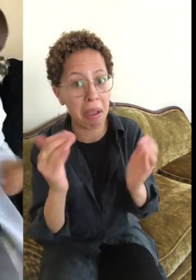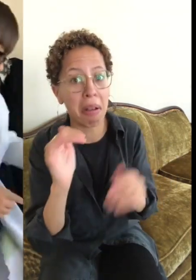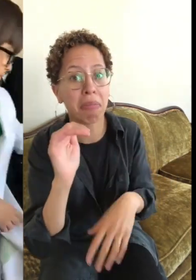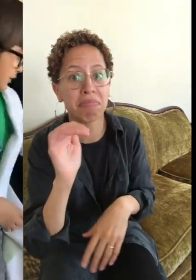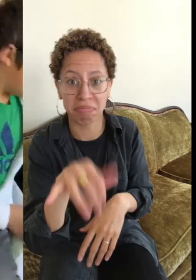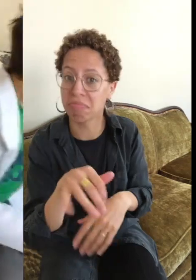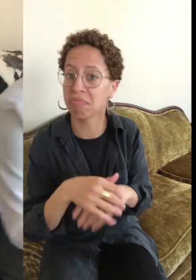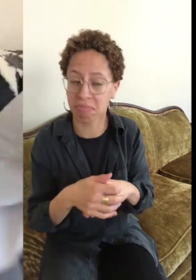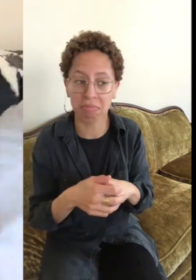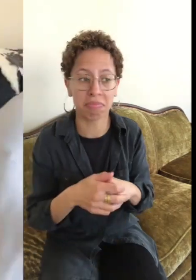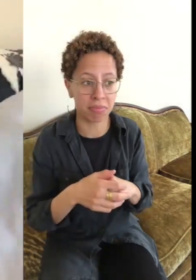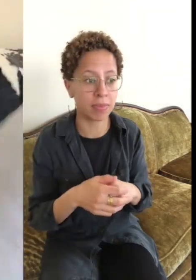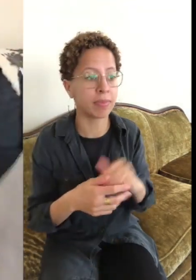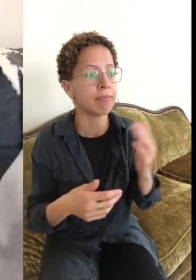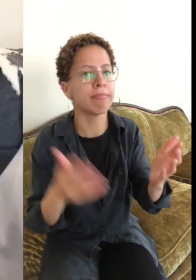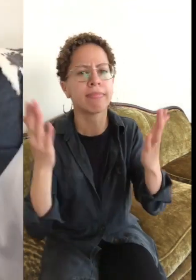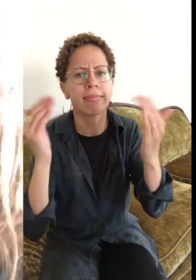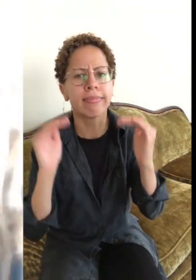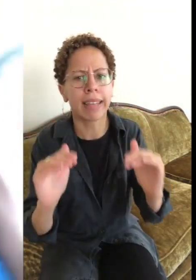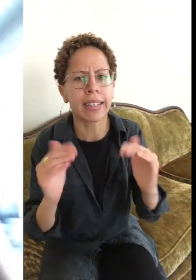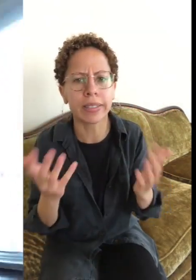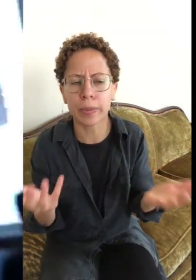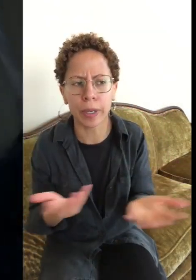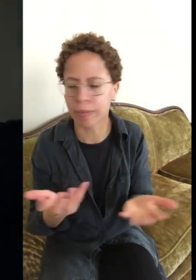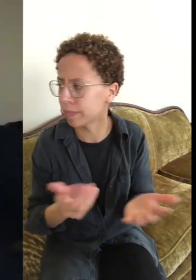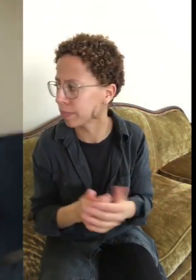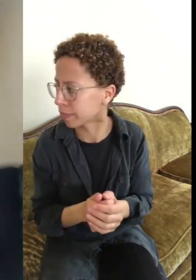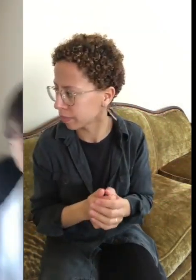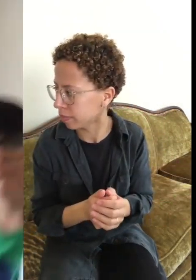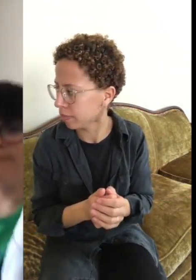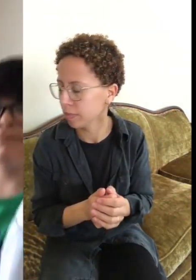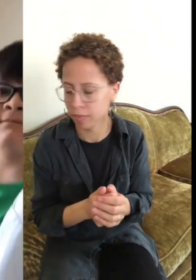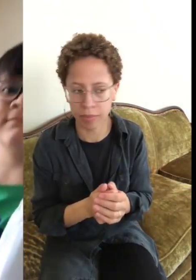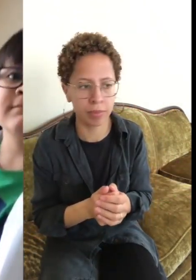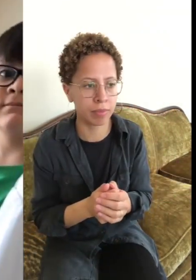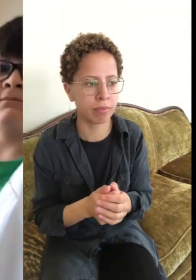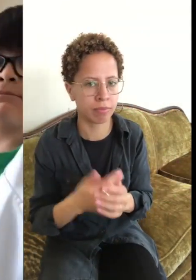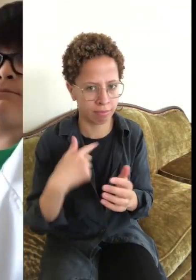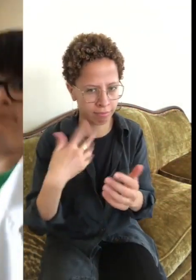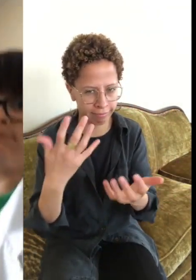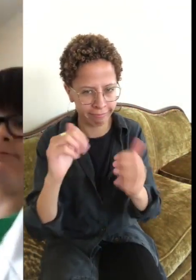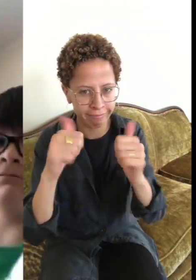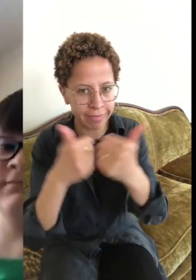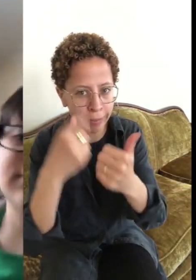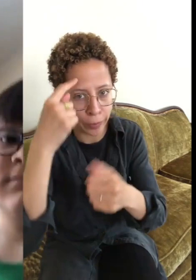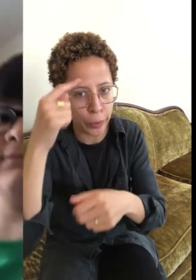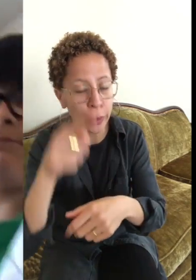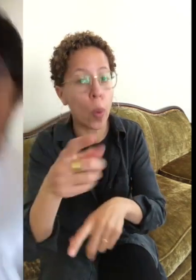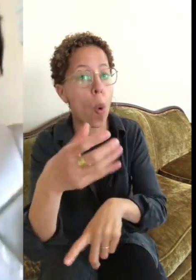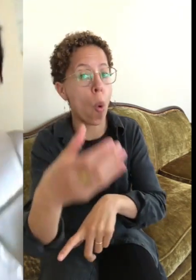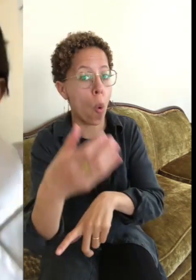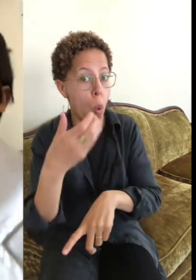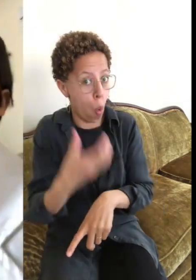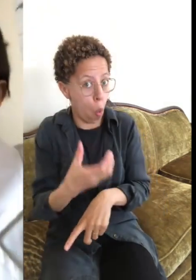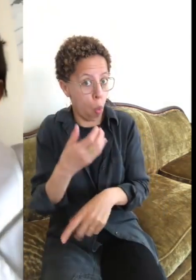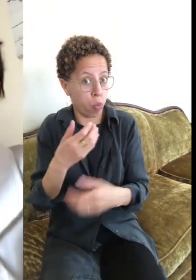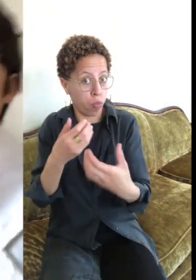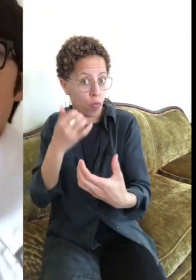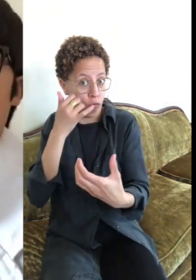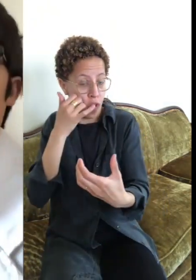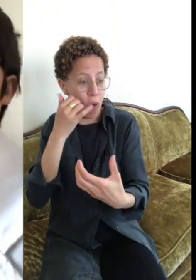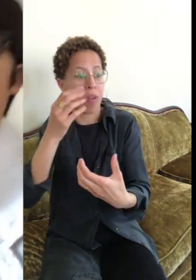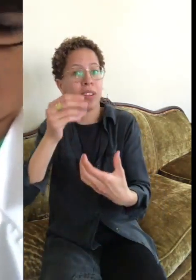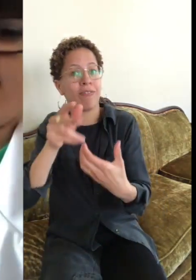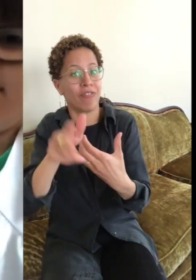Okay, so what do you have next? And Simon, I'm going to challenge you here to hold the phone and show everybody what you have at the same